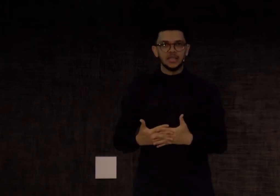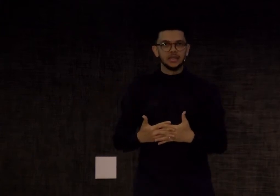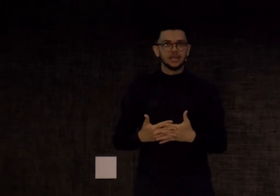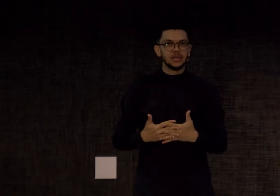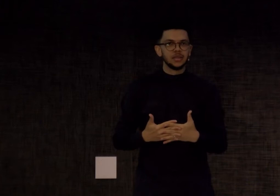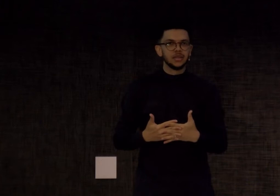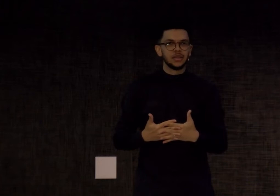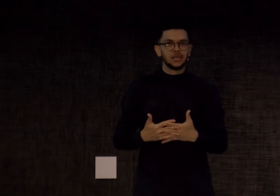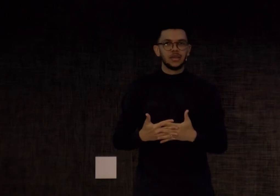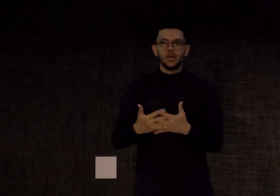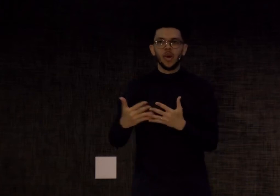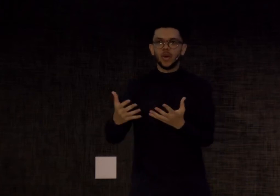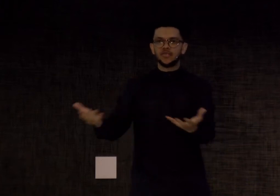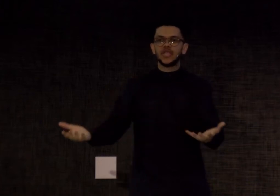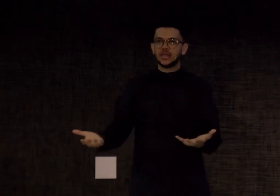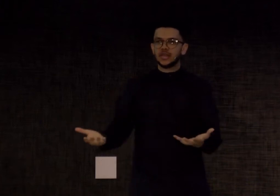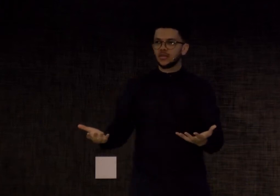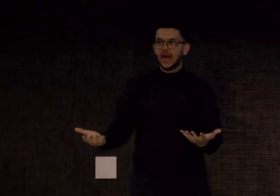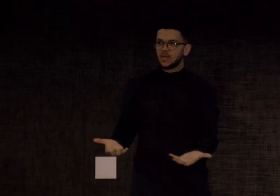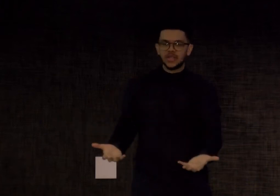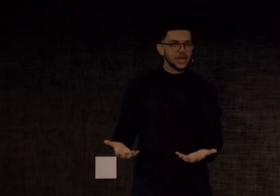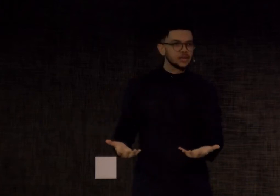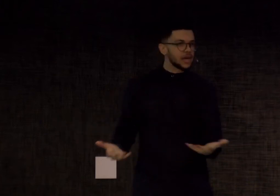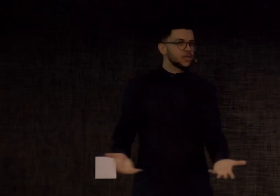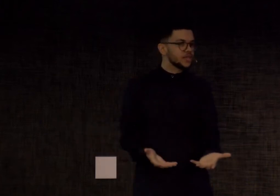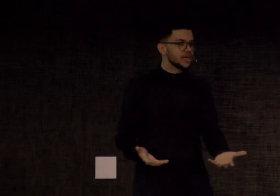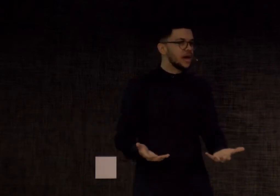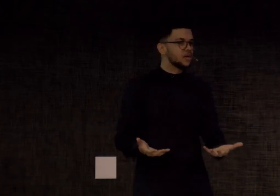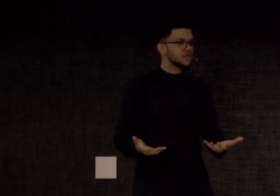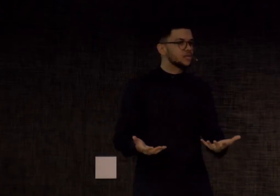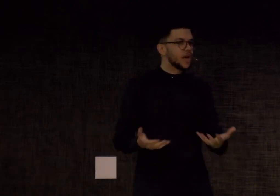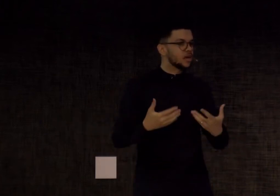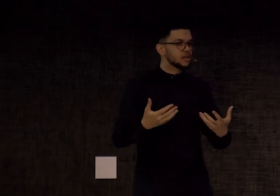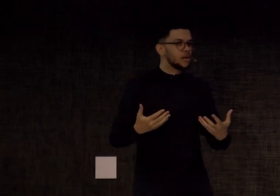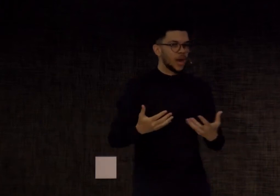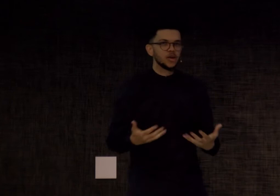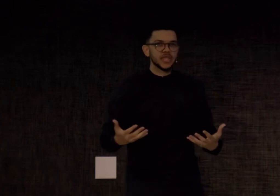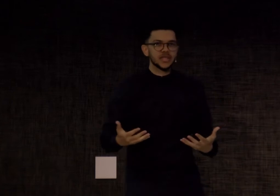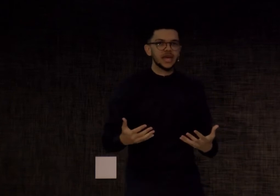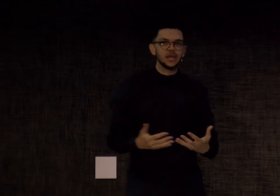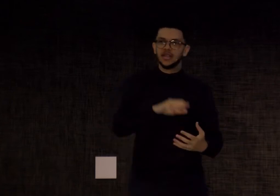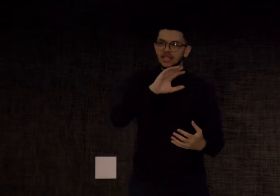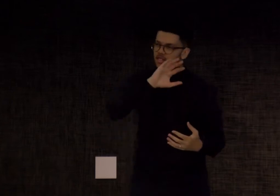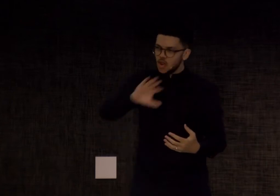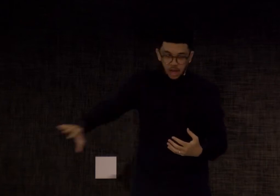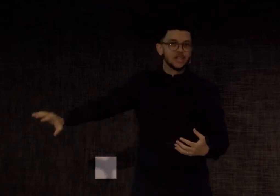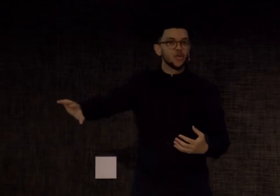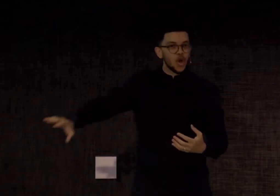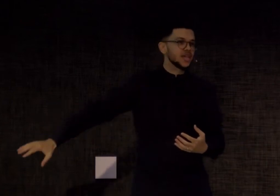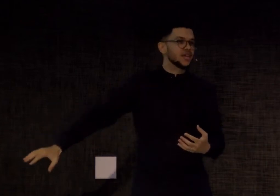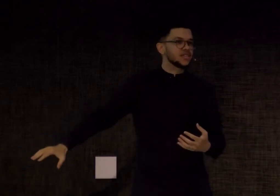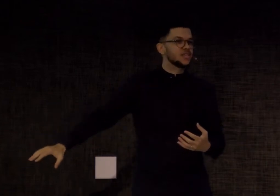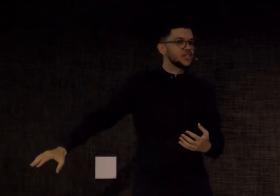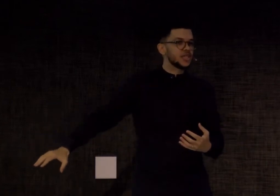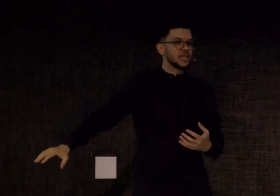reality. What if we did that? Why can't we do that? Why can't we do that now? Why can't we say, this is not